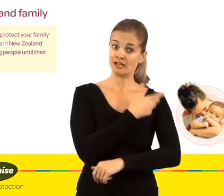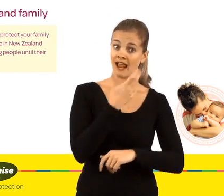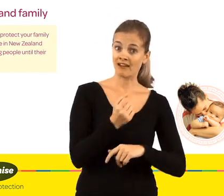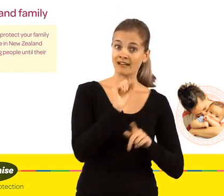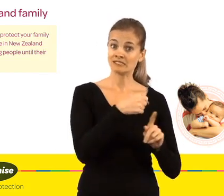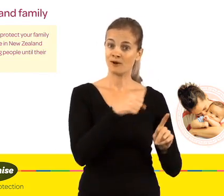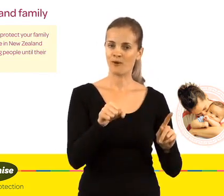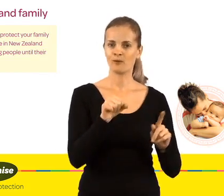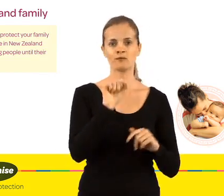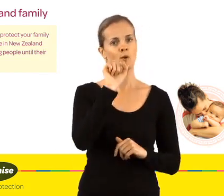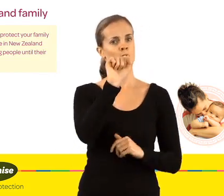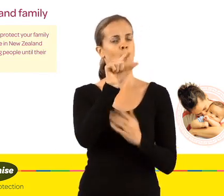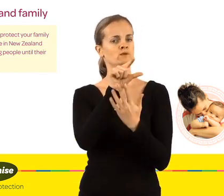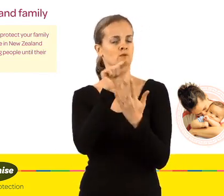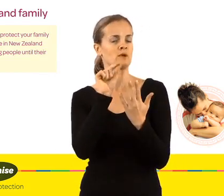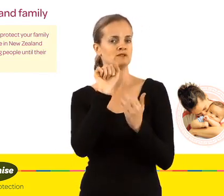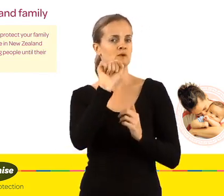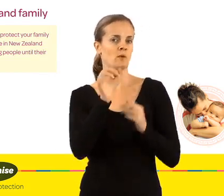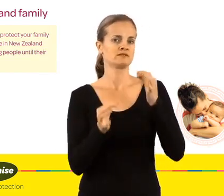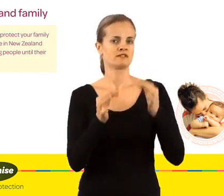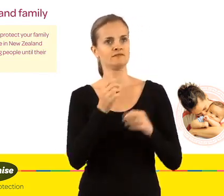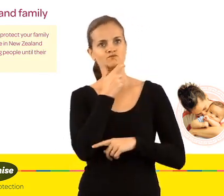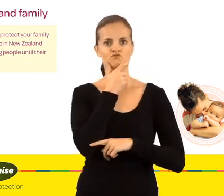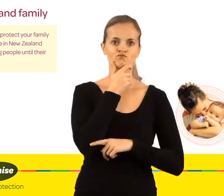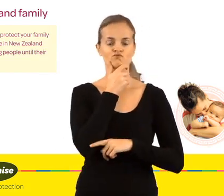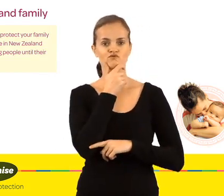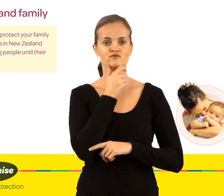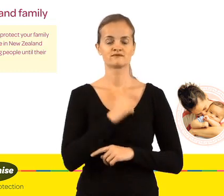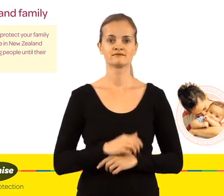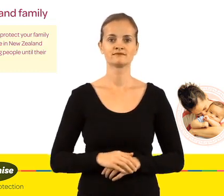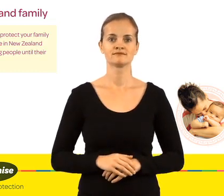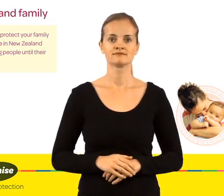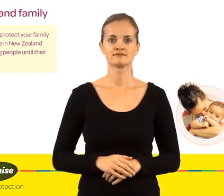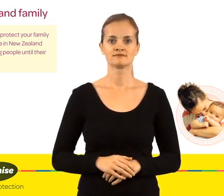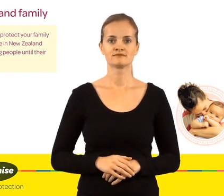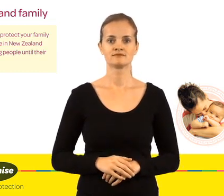your choice. Please talk to your doctor or nurse if you have any questions.